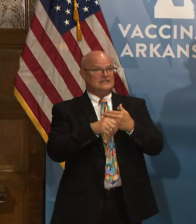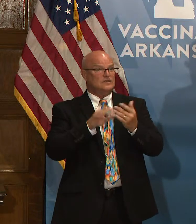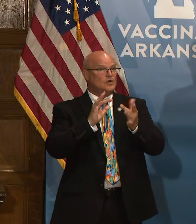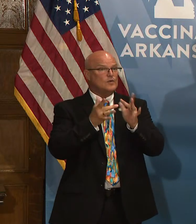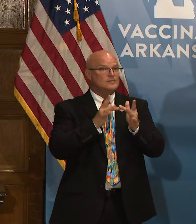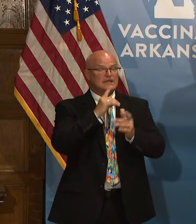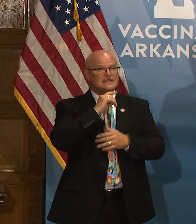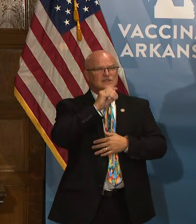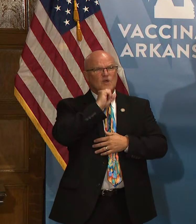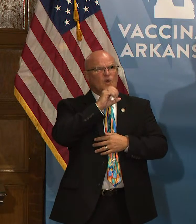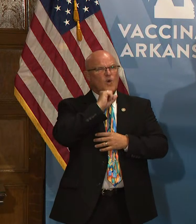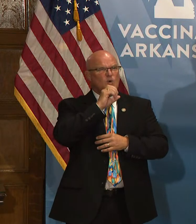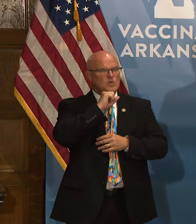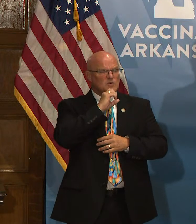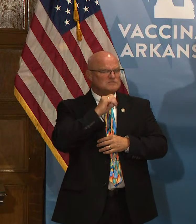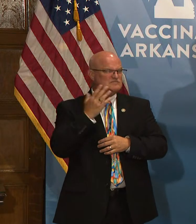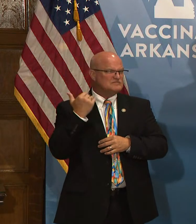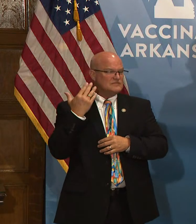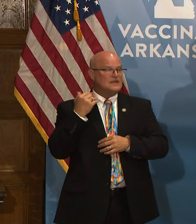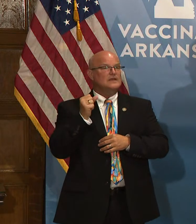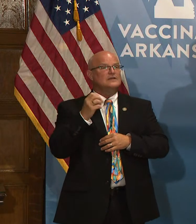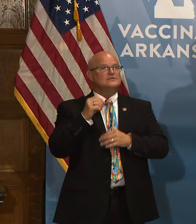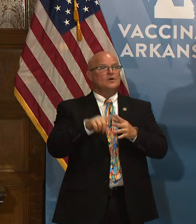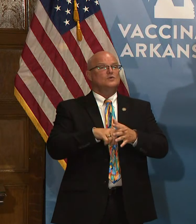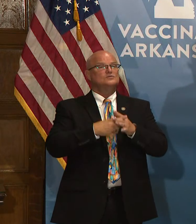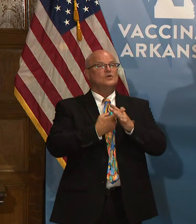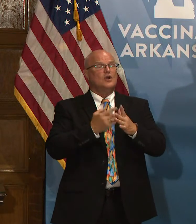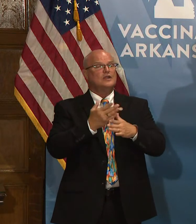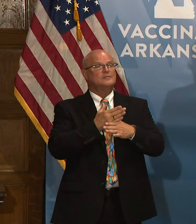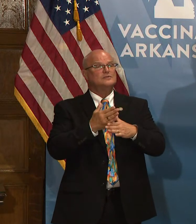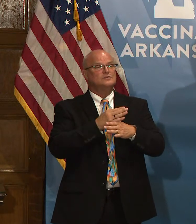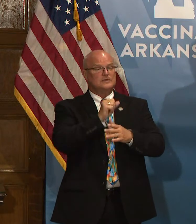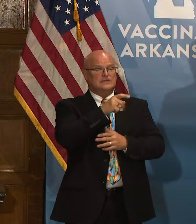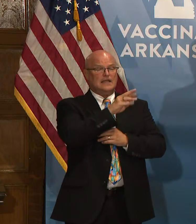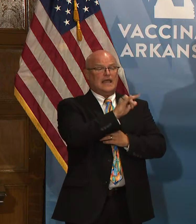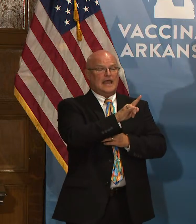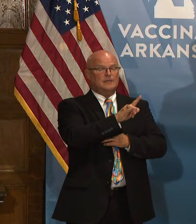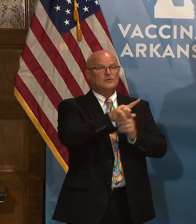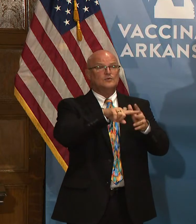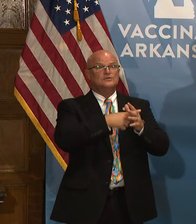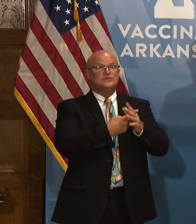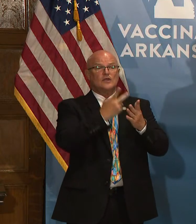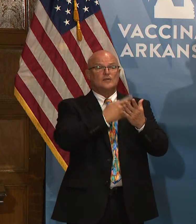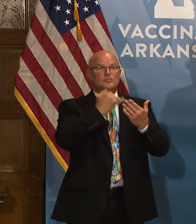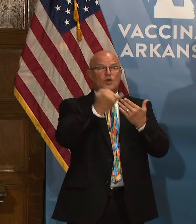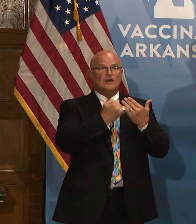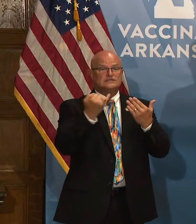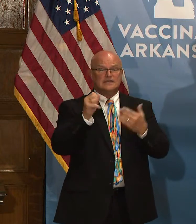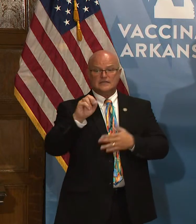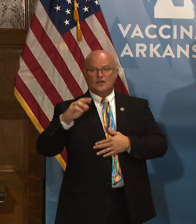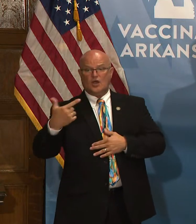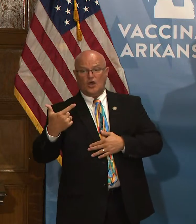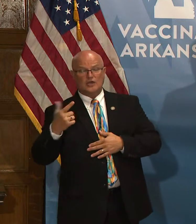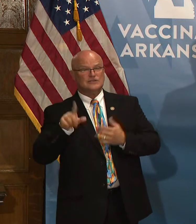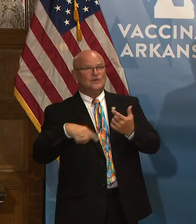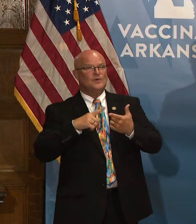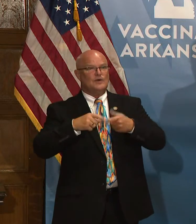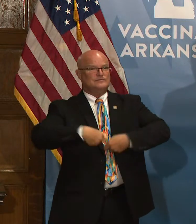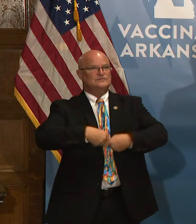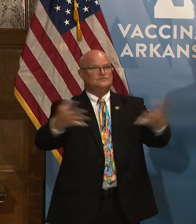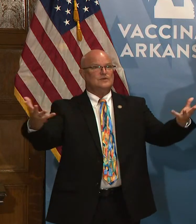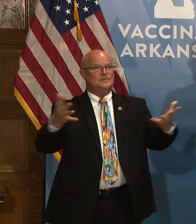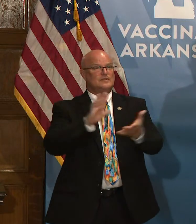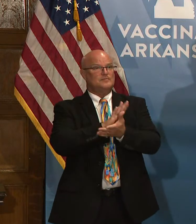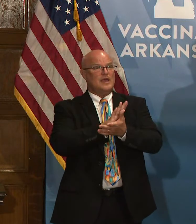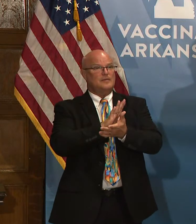was an older version, and starting between April, when we started the project, and August, when we distributed